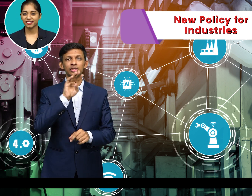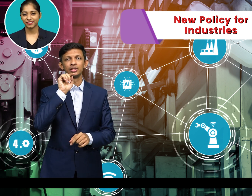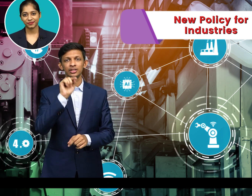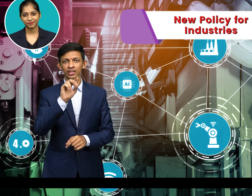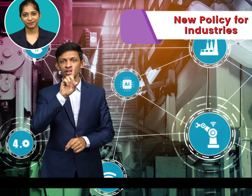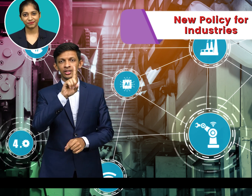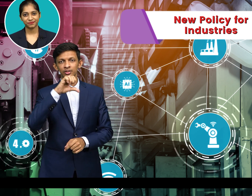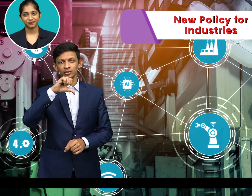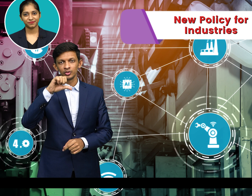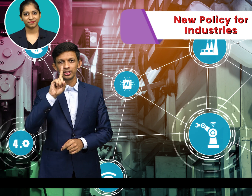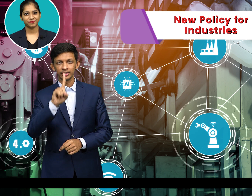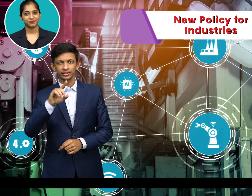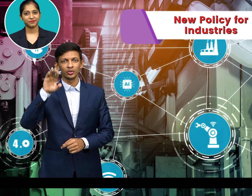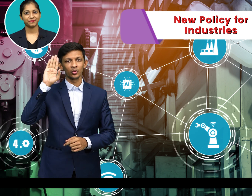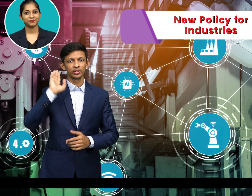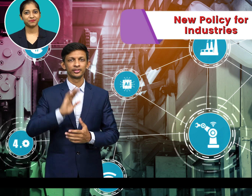1991